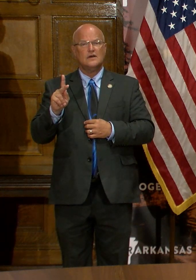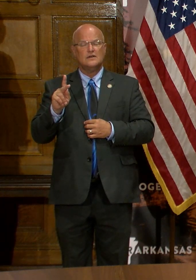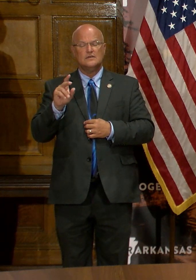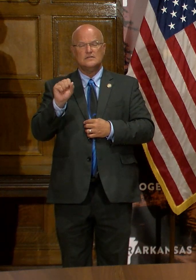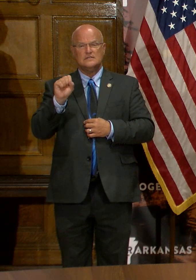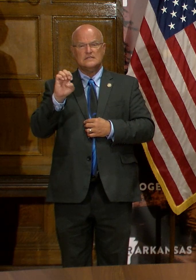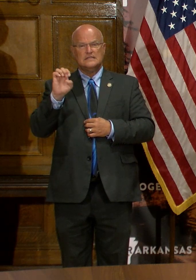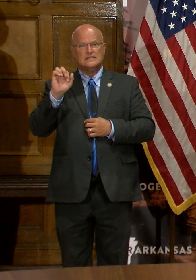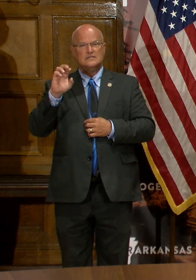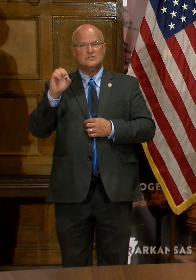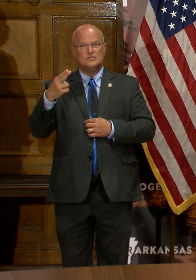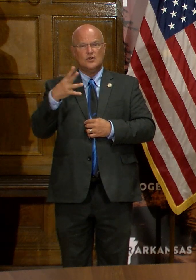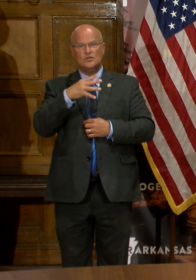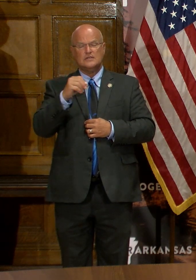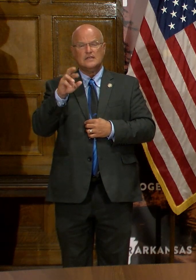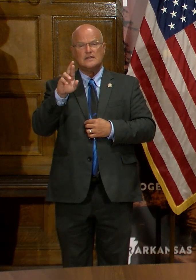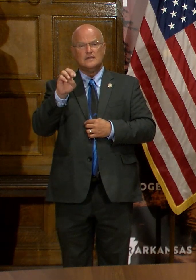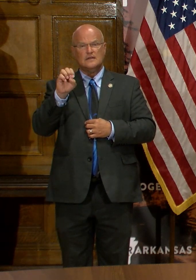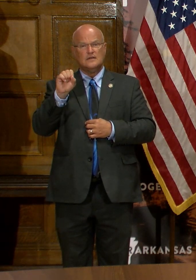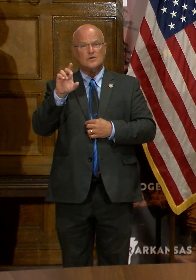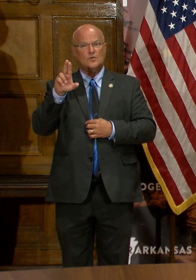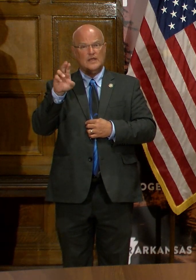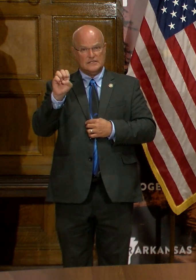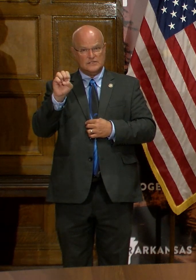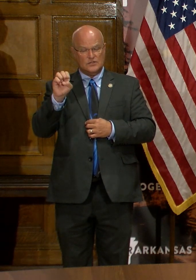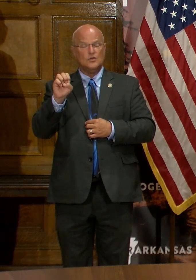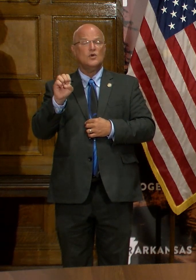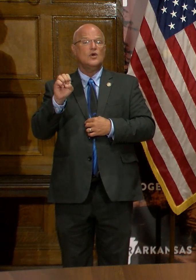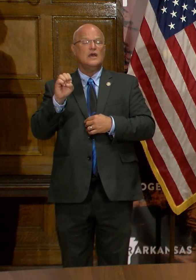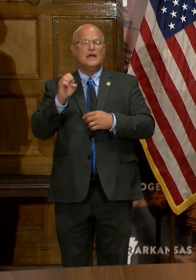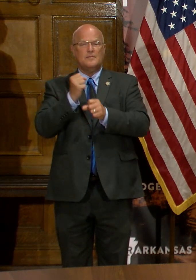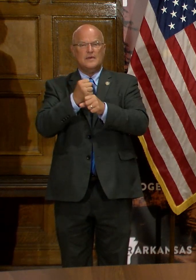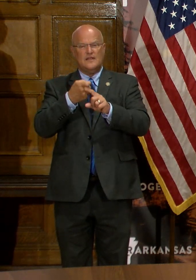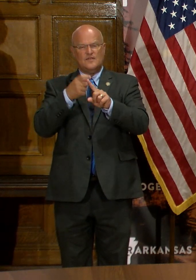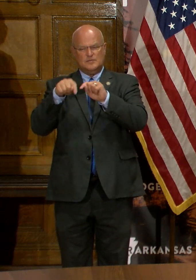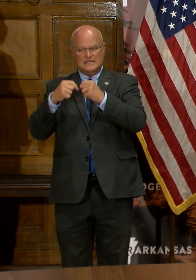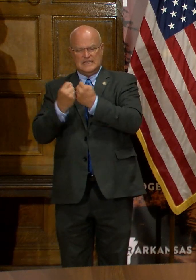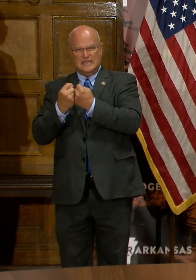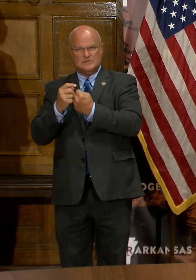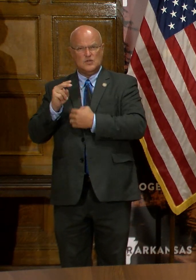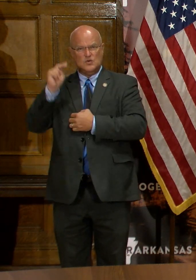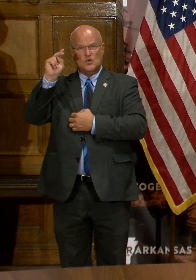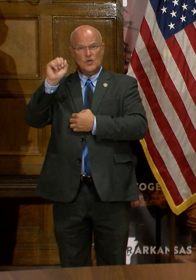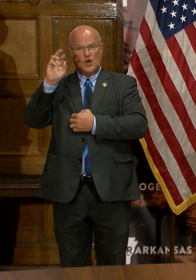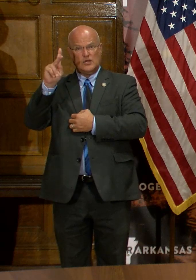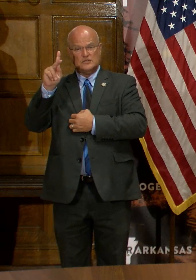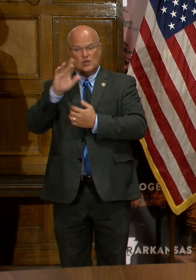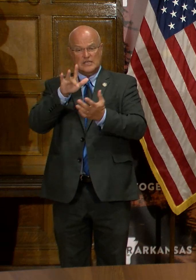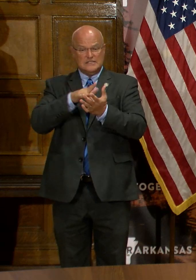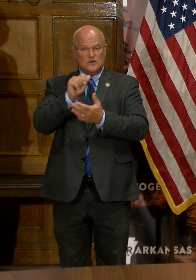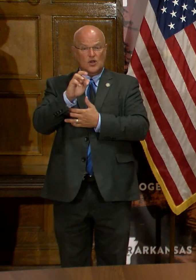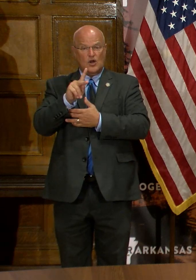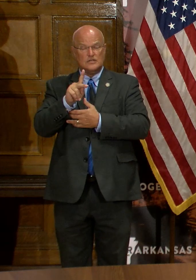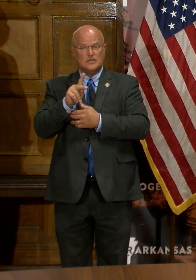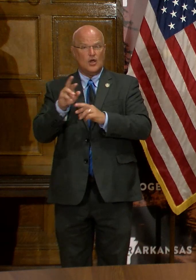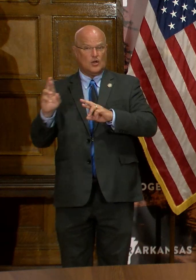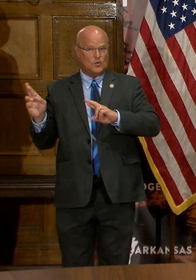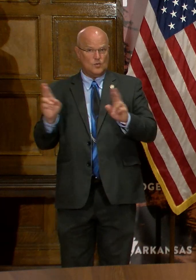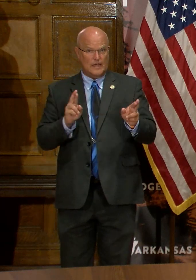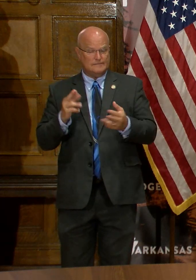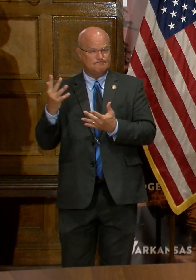and Rescue, which is made up of teams out of Northwest Arkansas and Central Arkansas, are prepared and standing